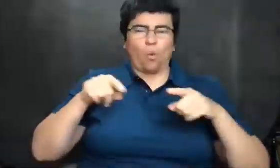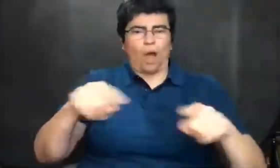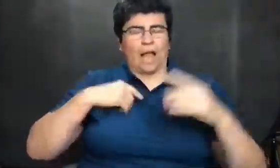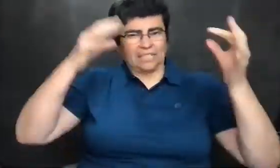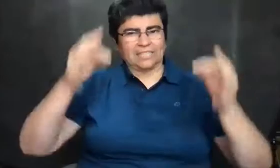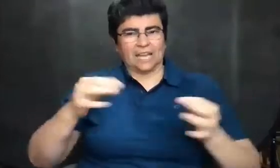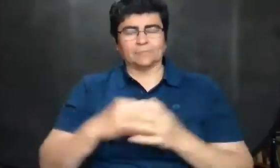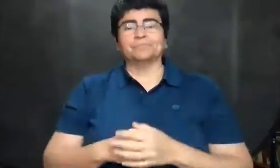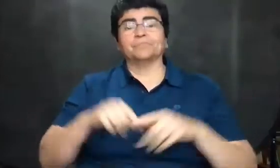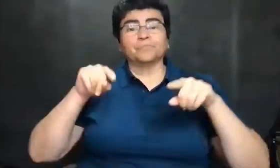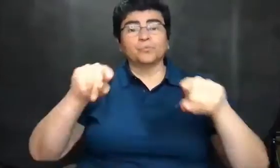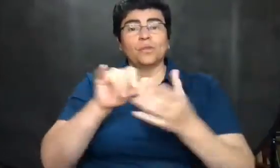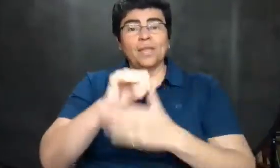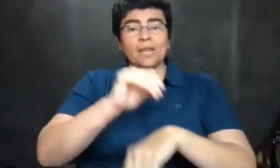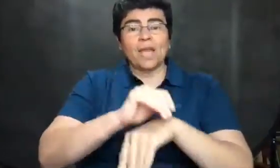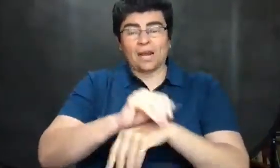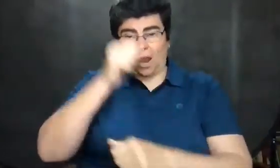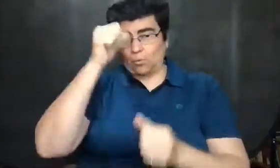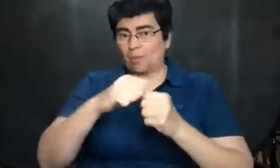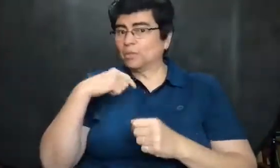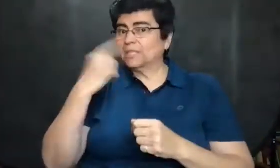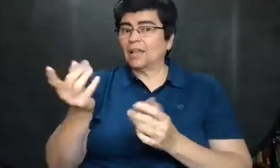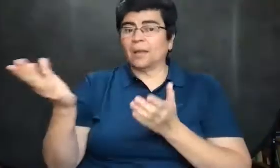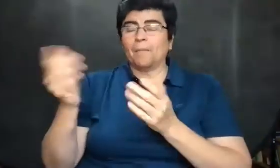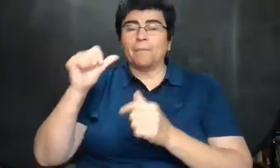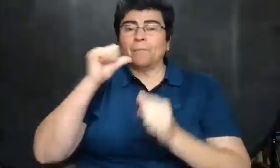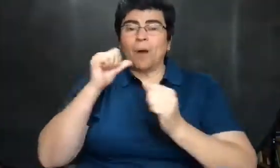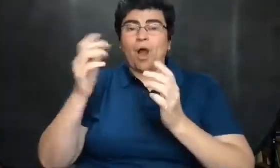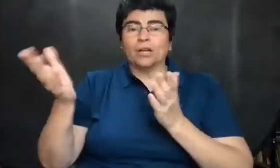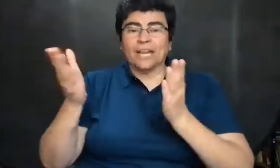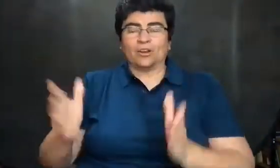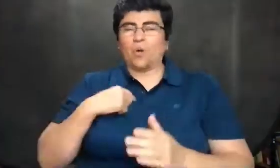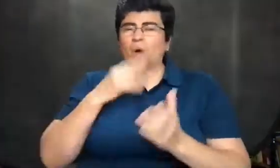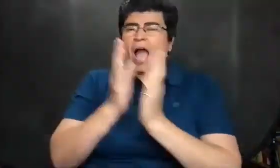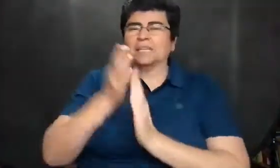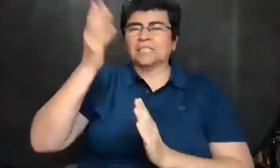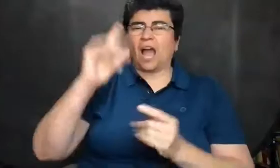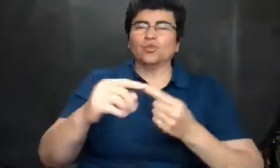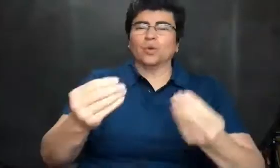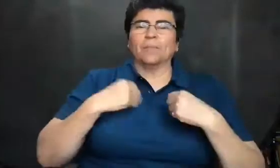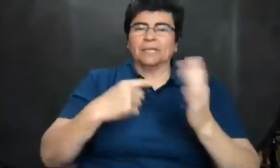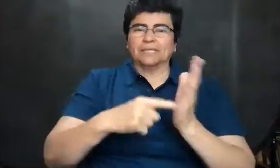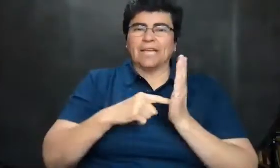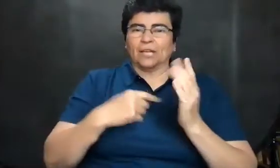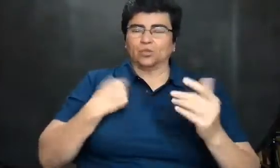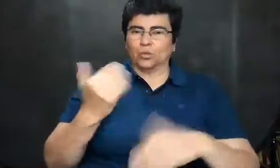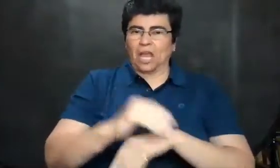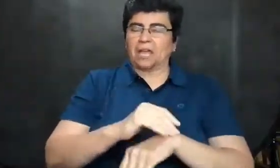course of that night, I remember saying to that bartender, "I'm going to ask God to give me a sign tonight. And if he gives me a sign, I'm going to quit drinking." And I